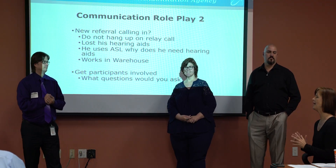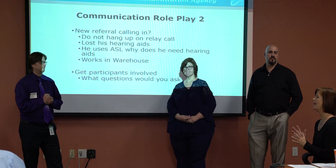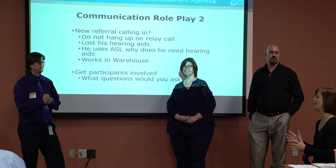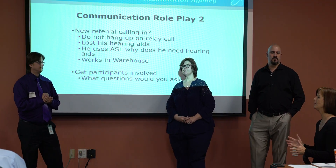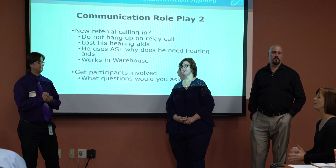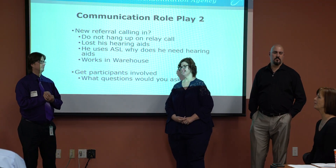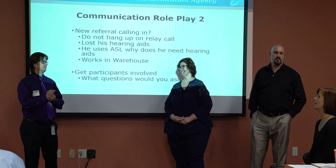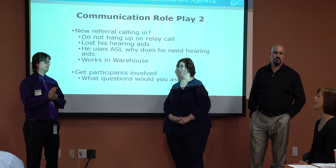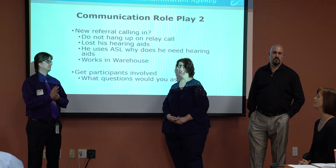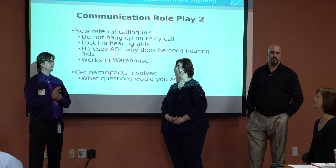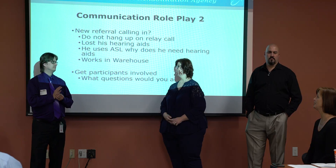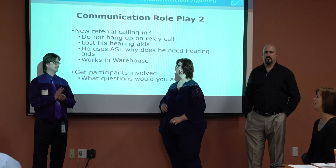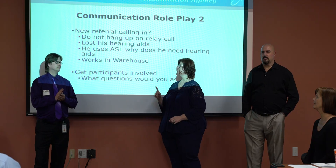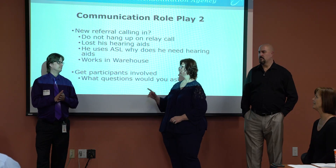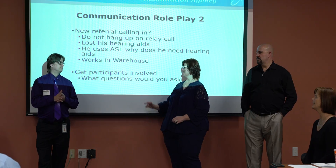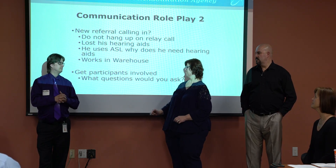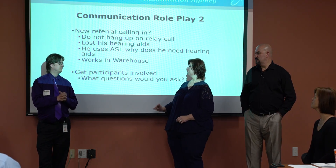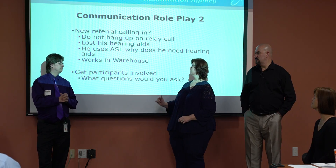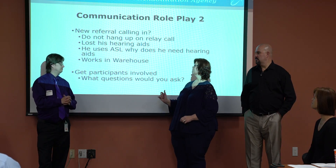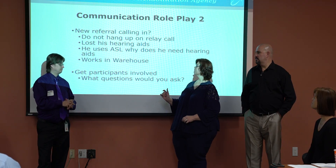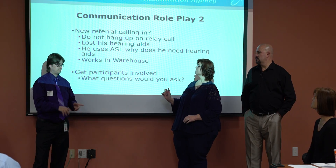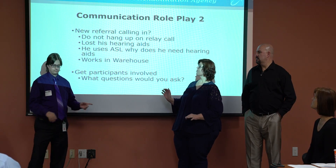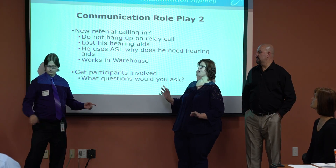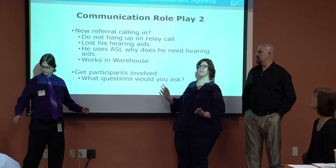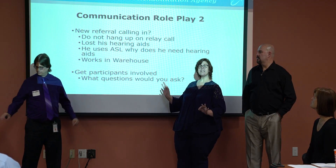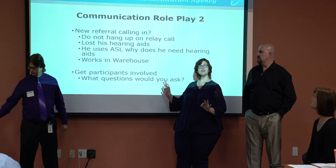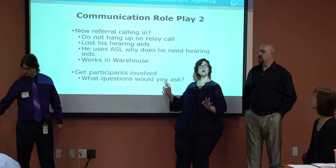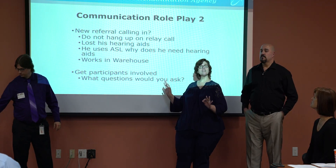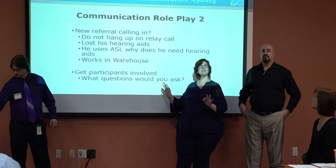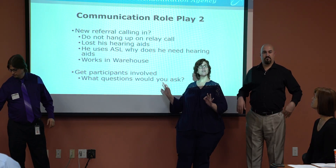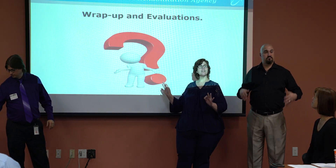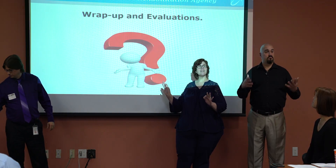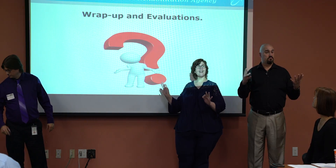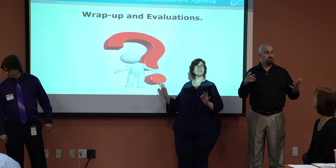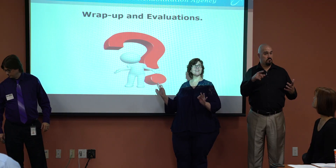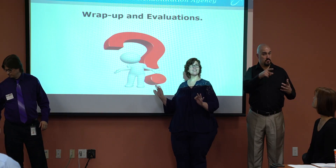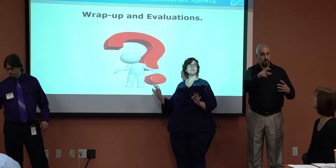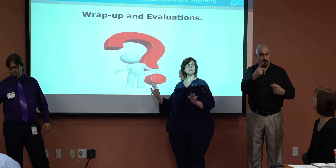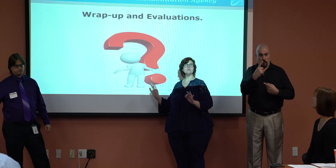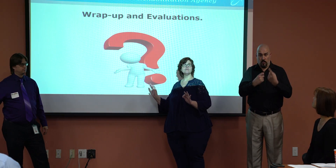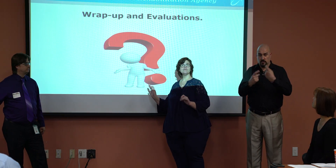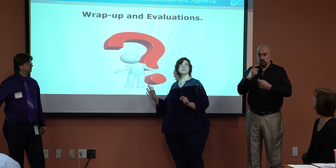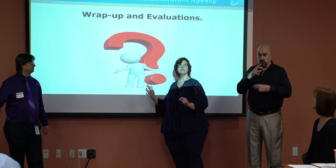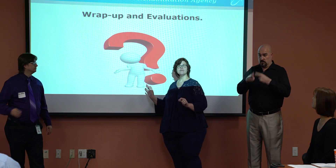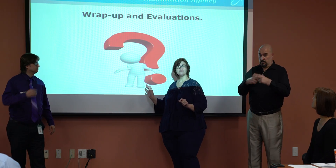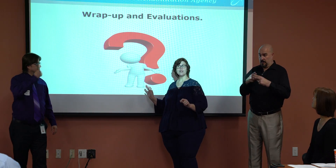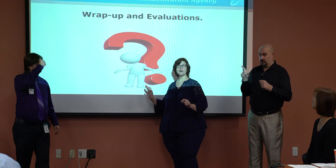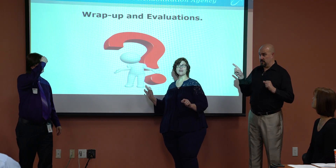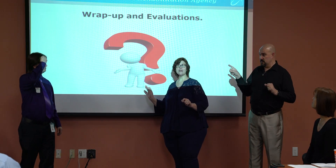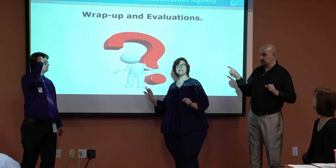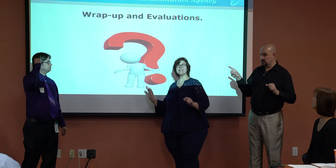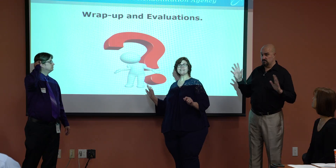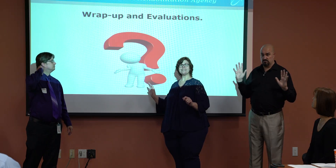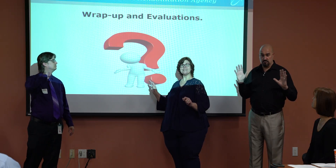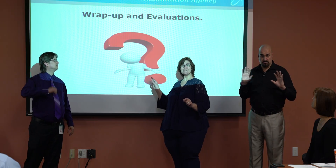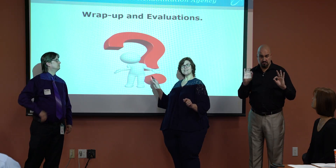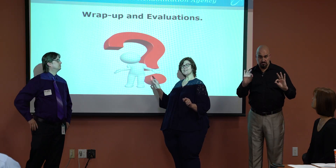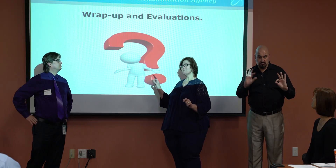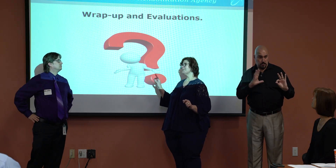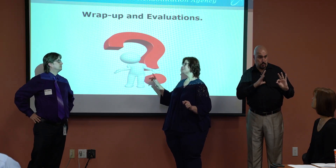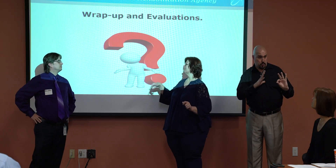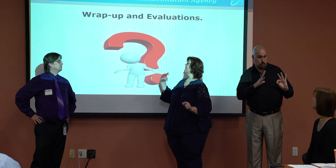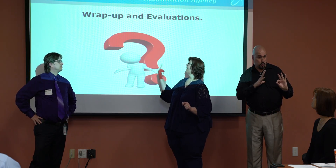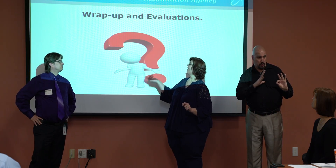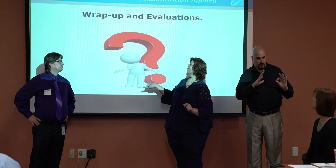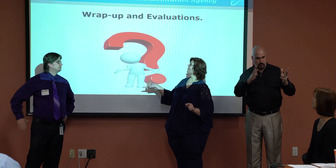person-to-person meeting and abide by confidentiality. Okay, any questions on this last example? Y'all good?